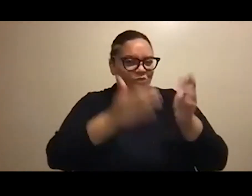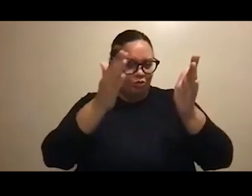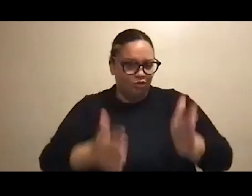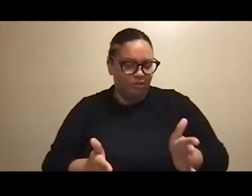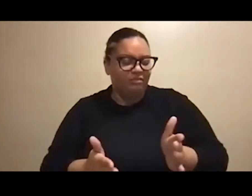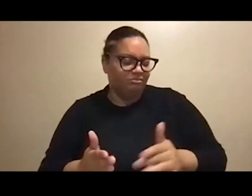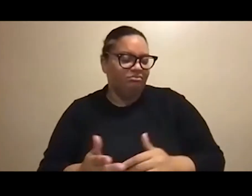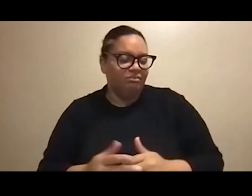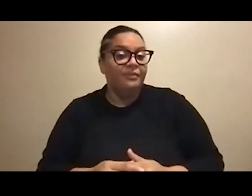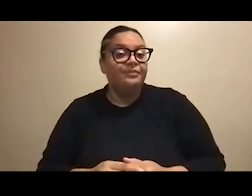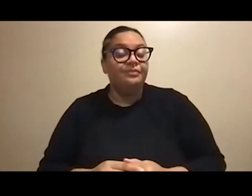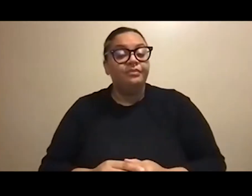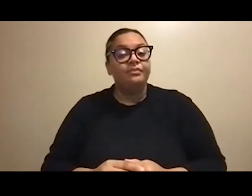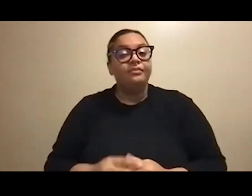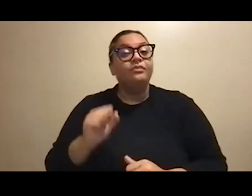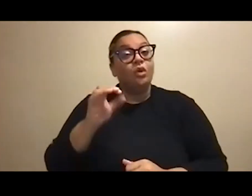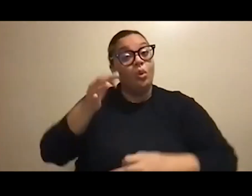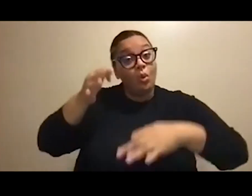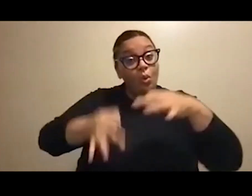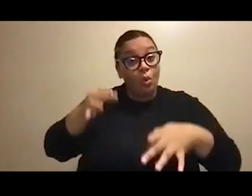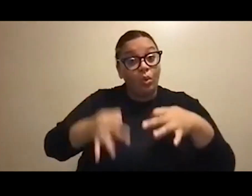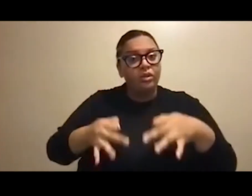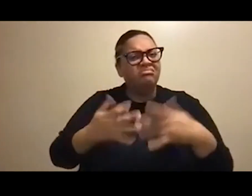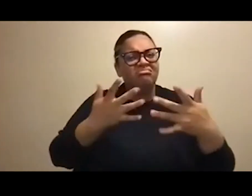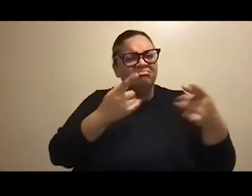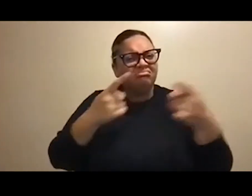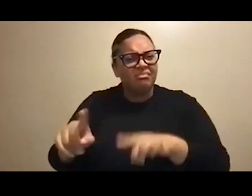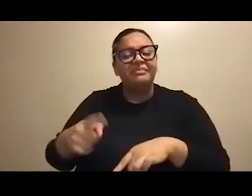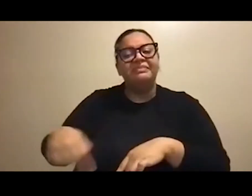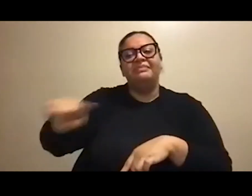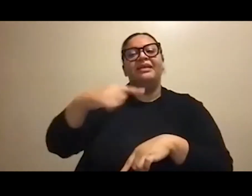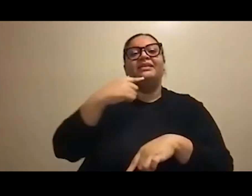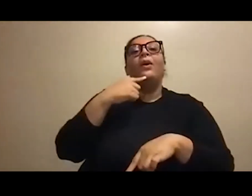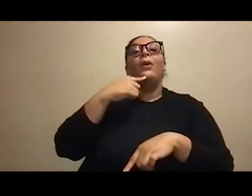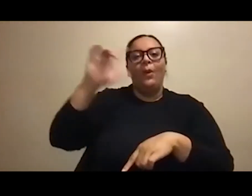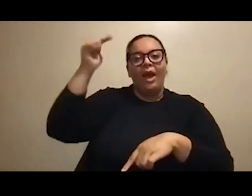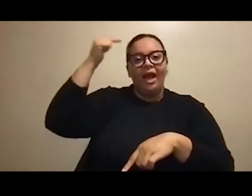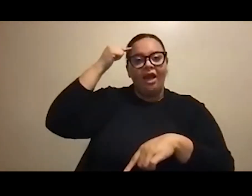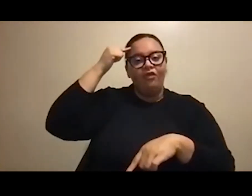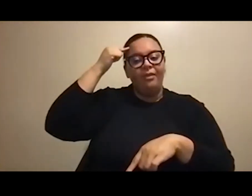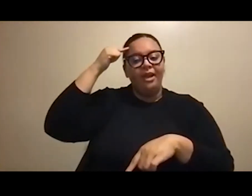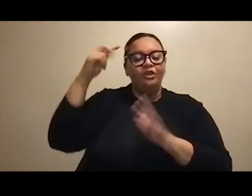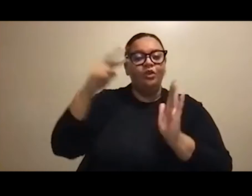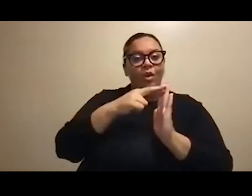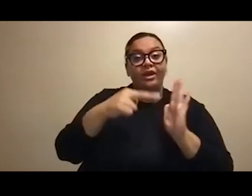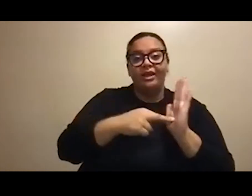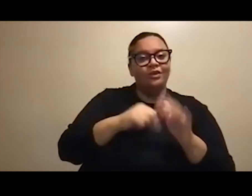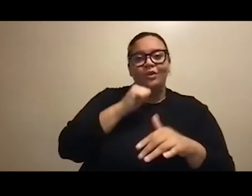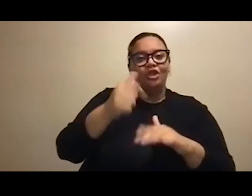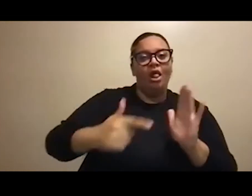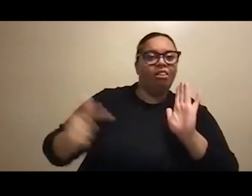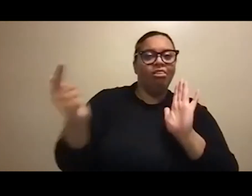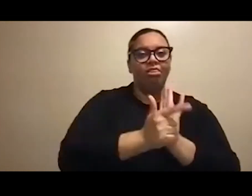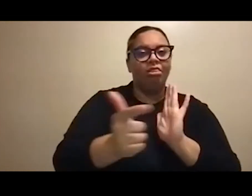controversial. What the court held in all of those cases was the government regulation was not a violation of the Second